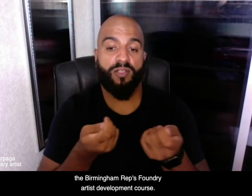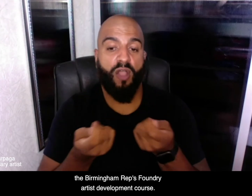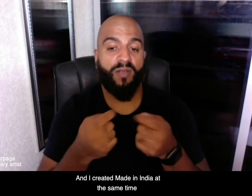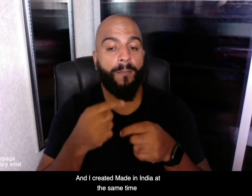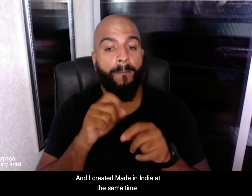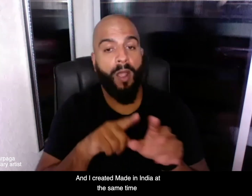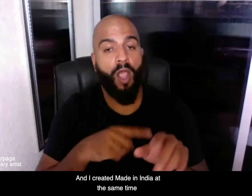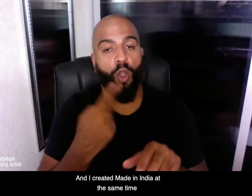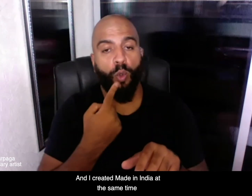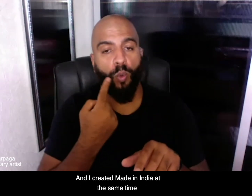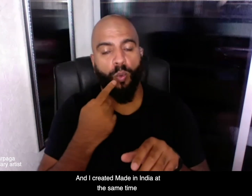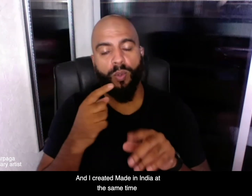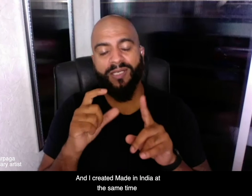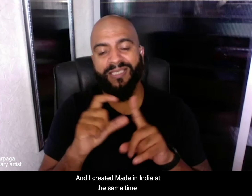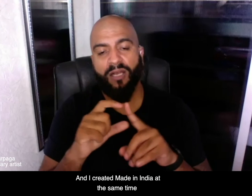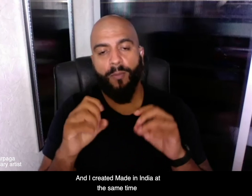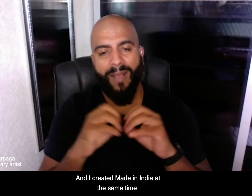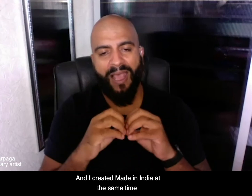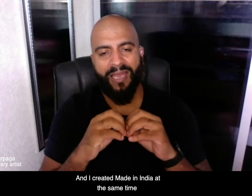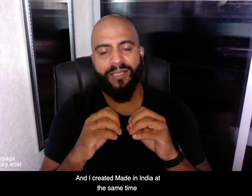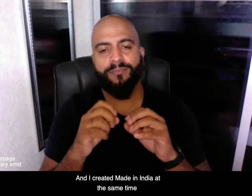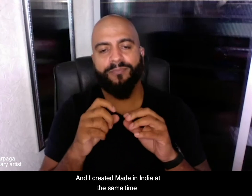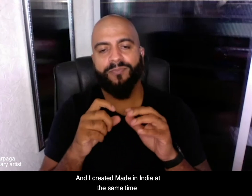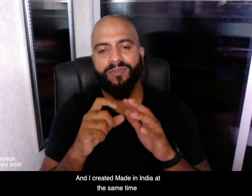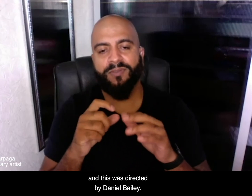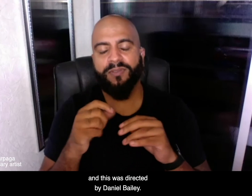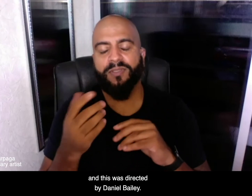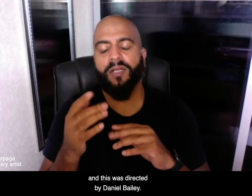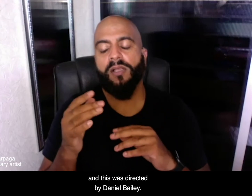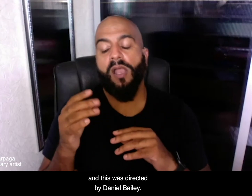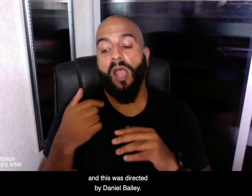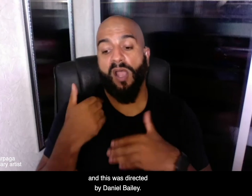course. And I created Made in India at the same time.